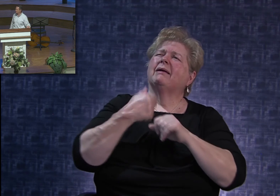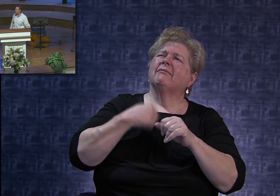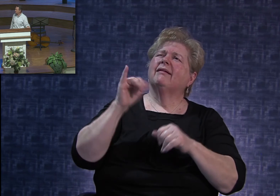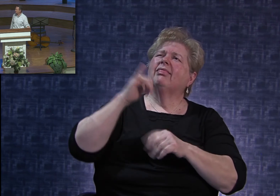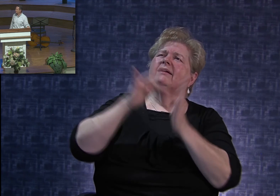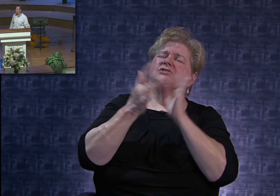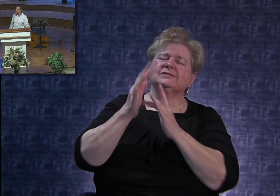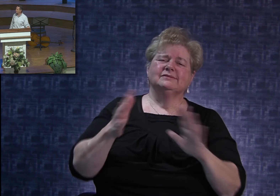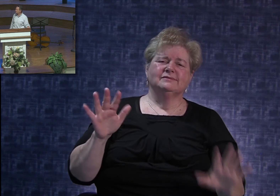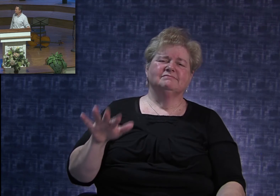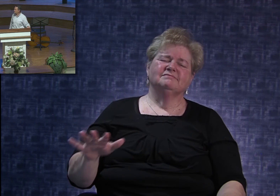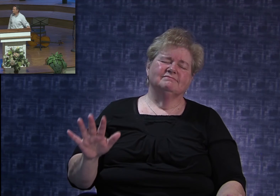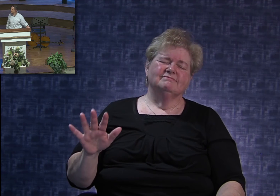Jesus.